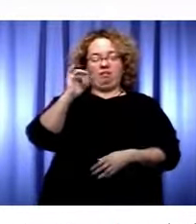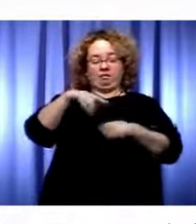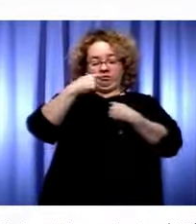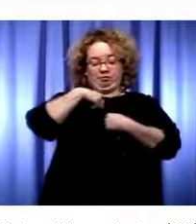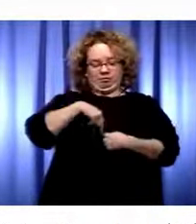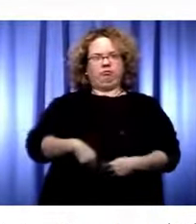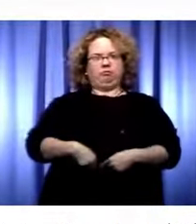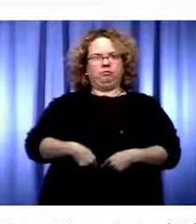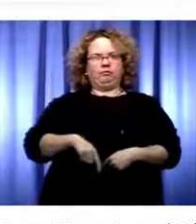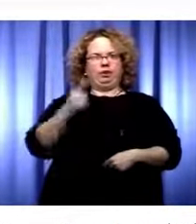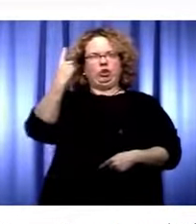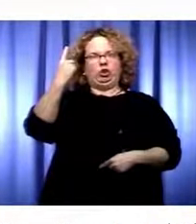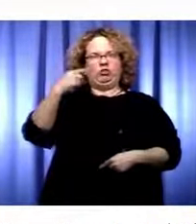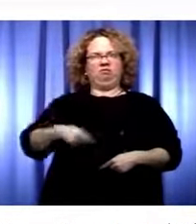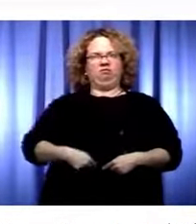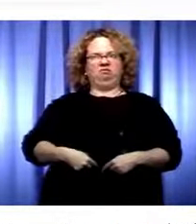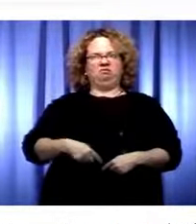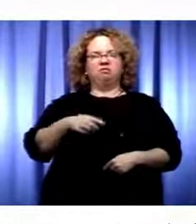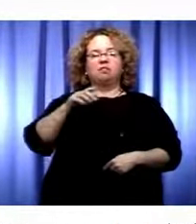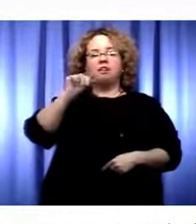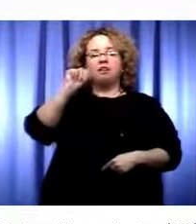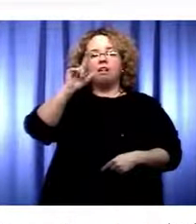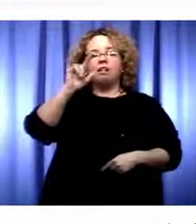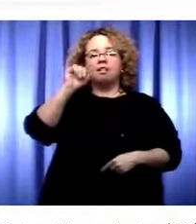The stomach is the first organ to begin.